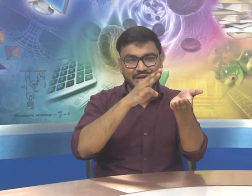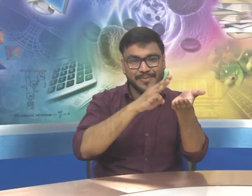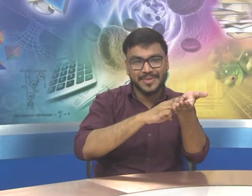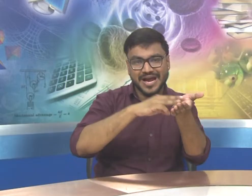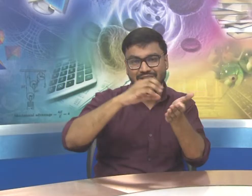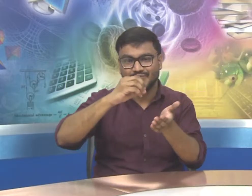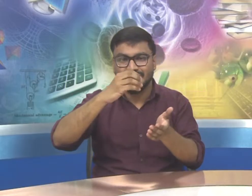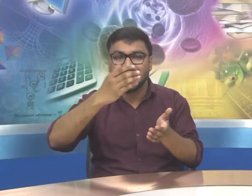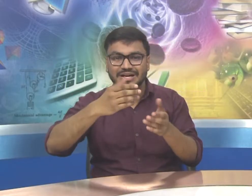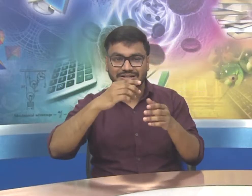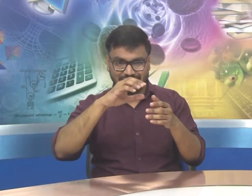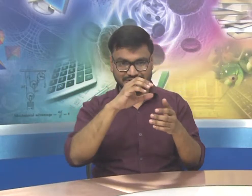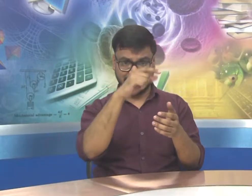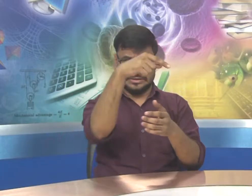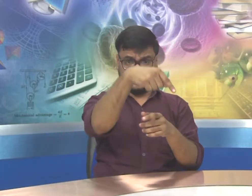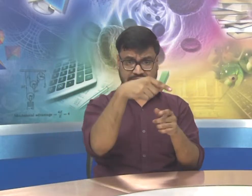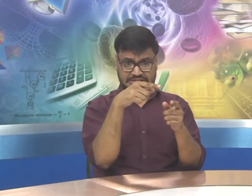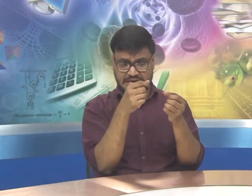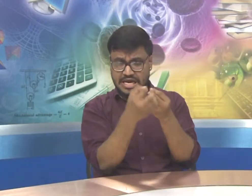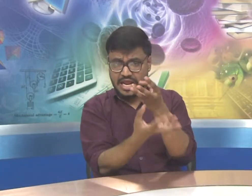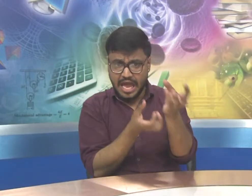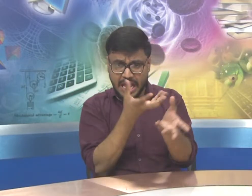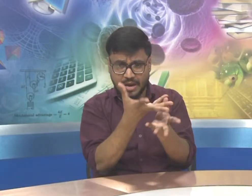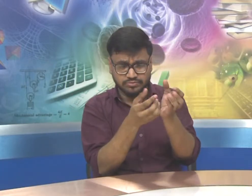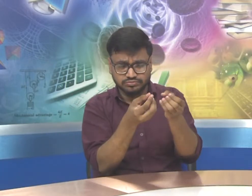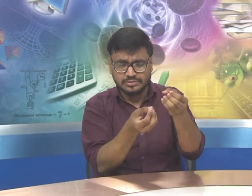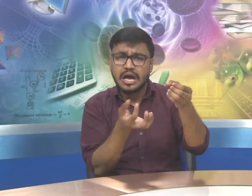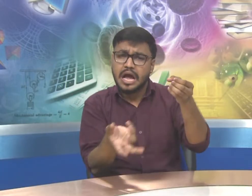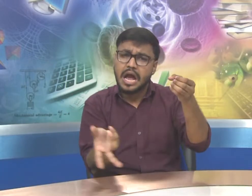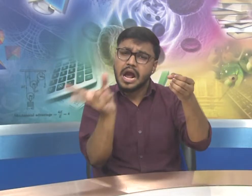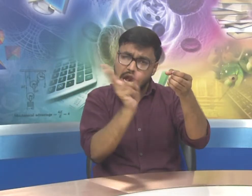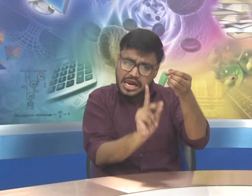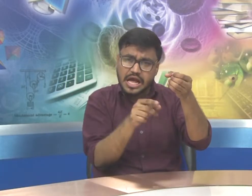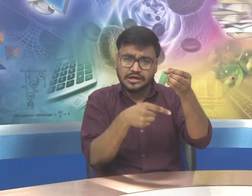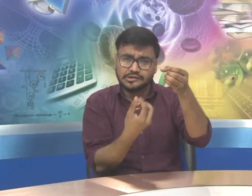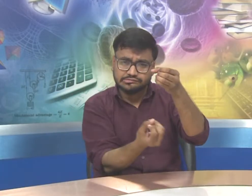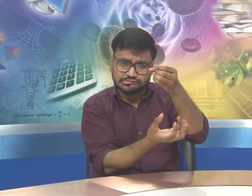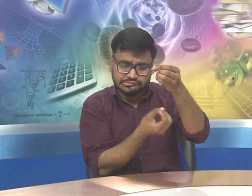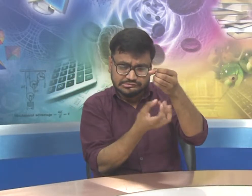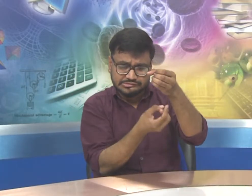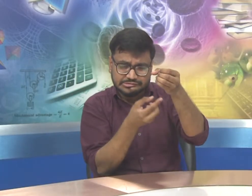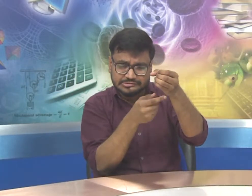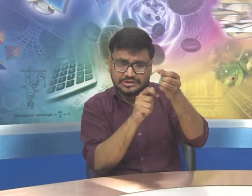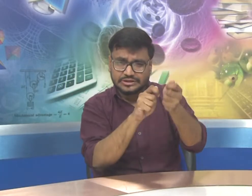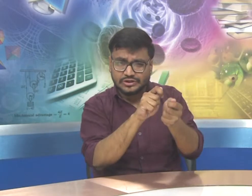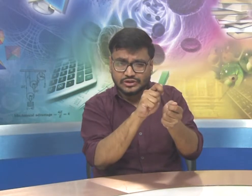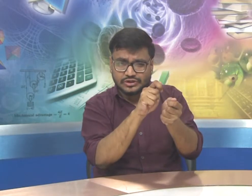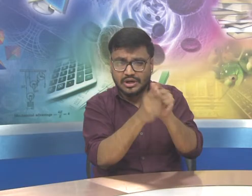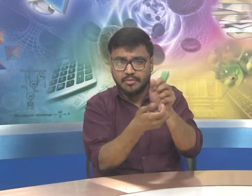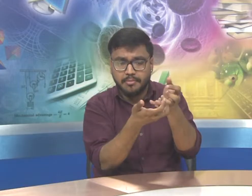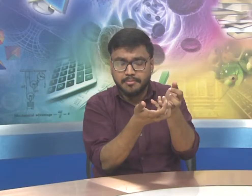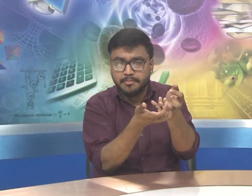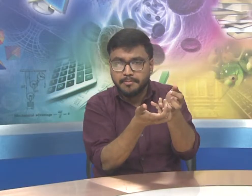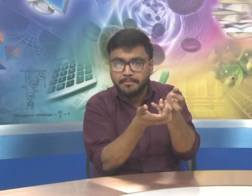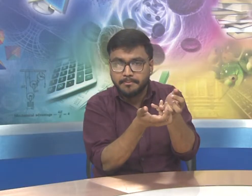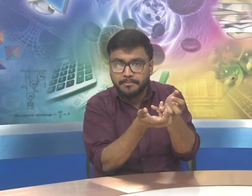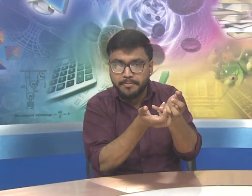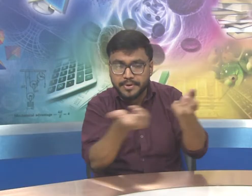And when mercury oxide was heated again, it broke down